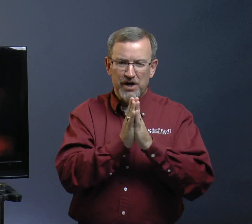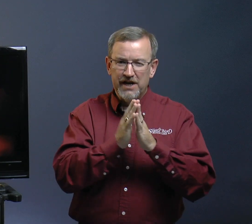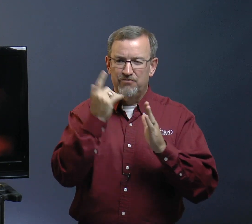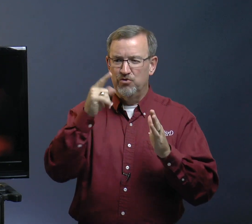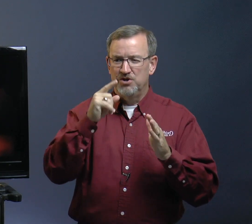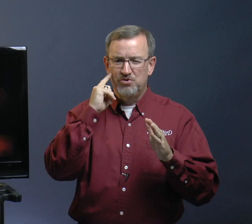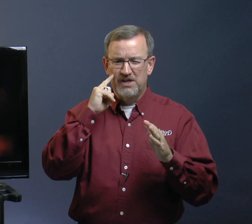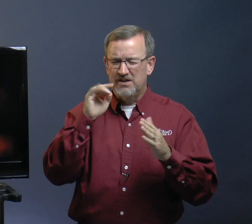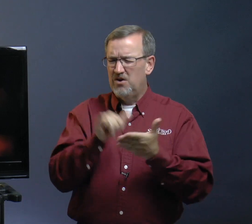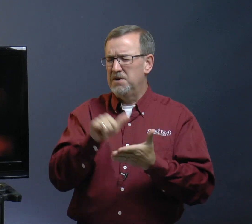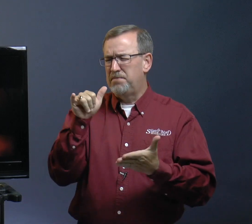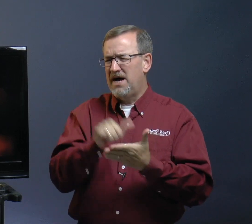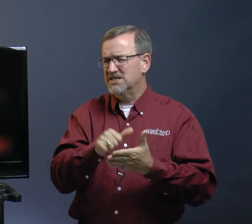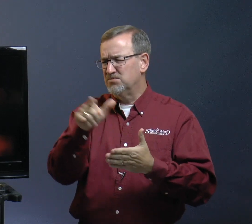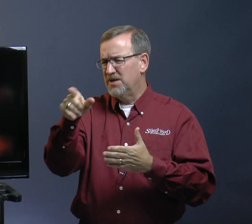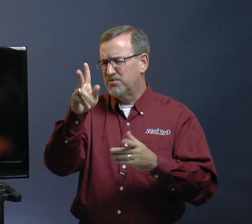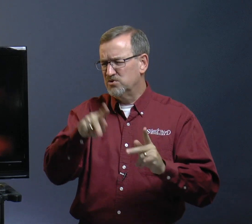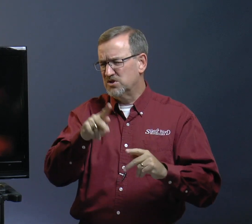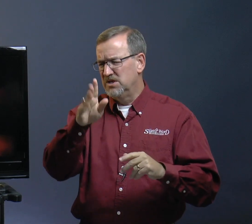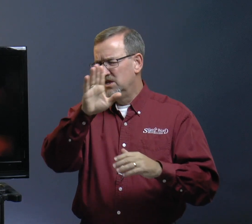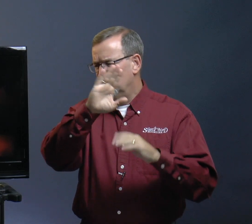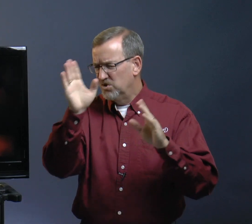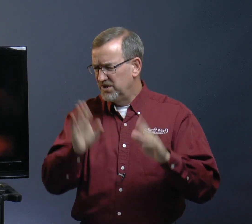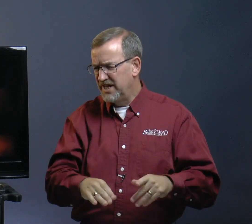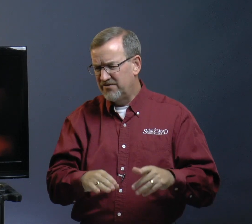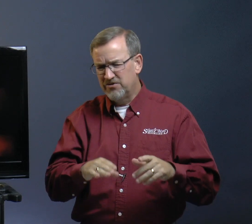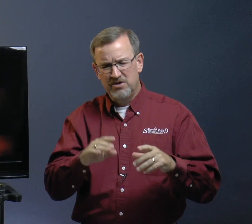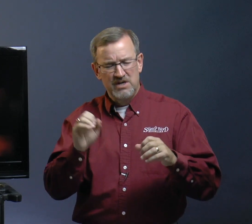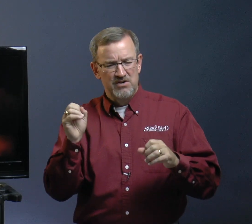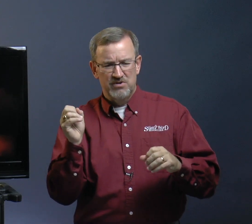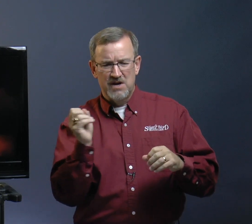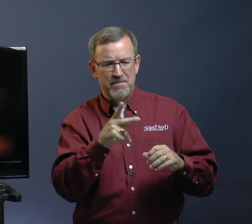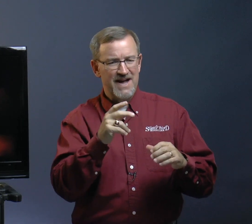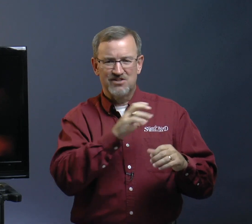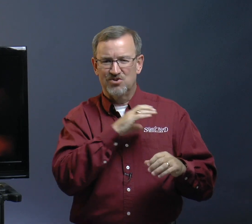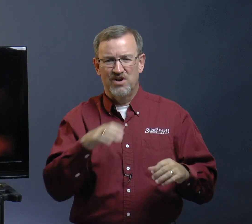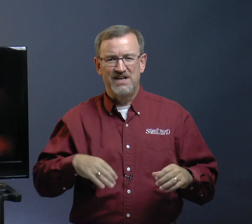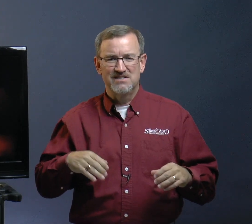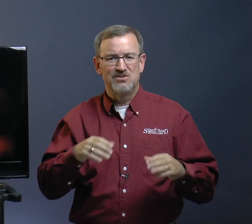praying for. You think, oh, impossible. That person will never come back to Christ.